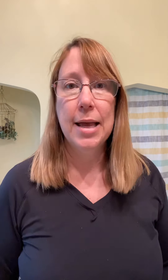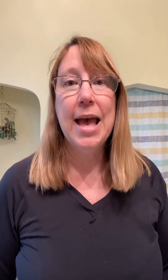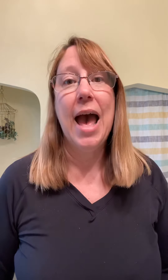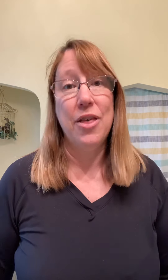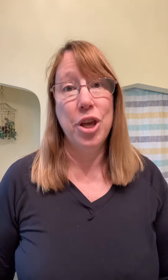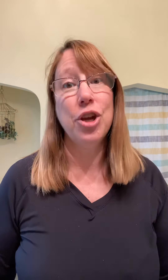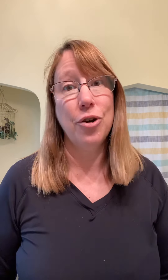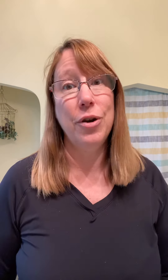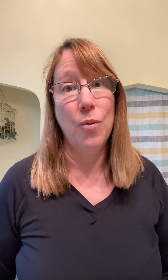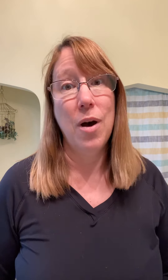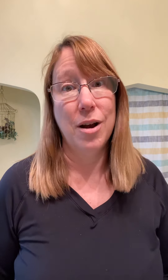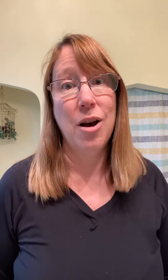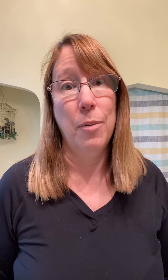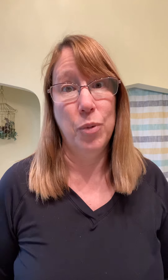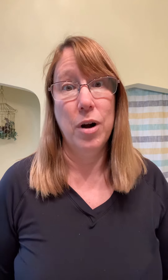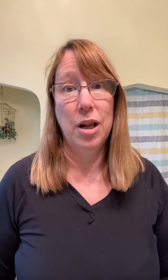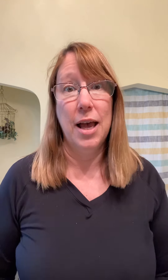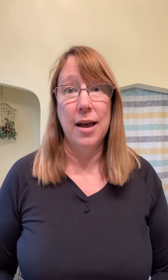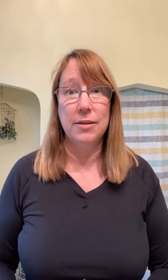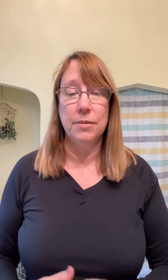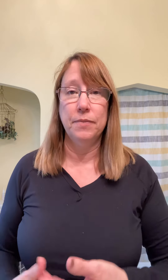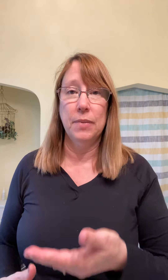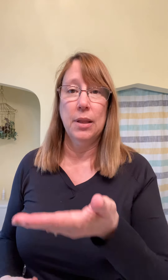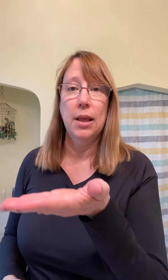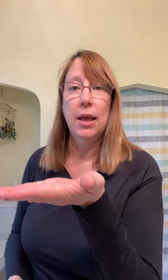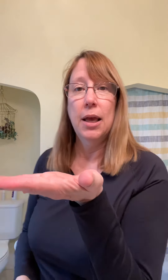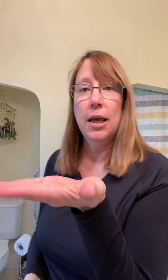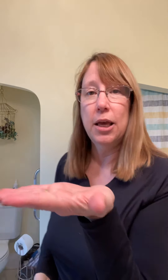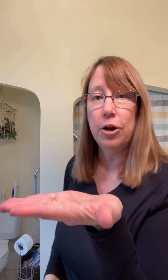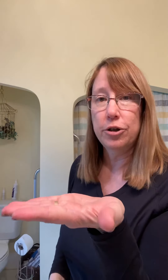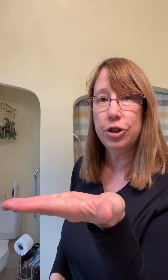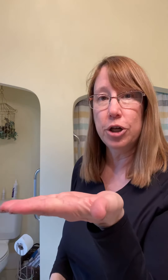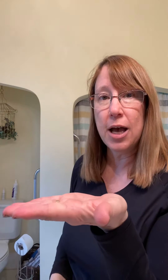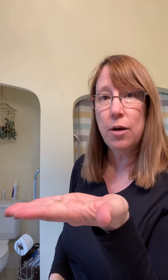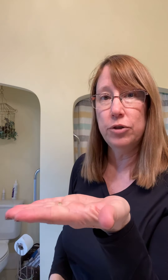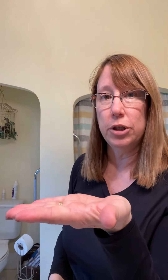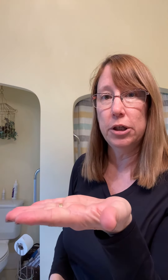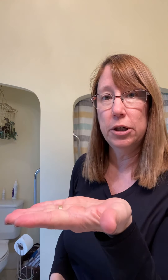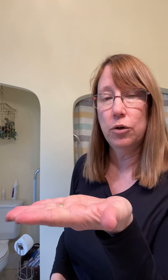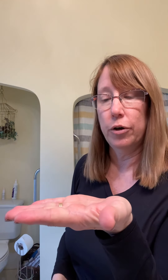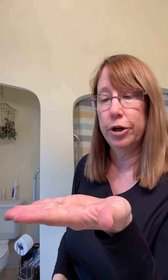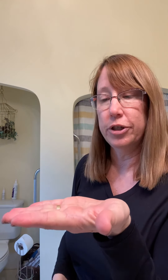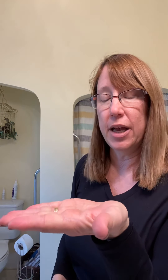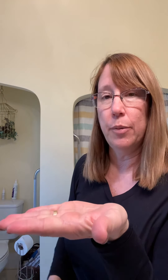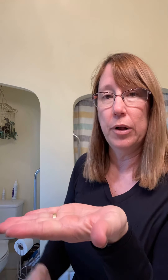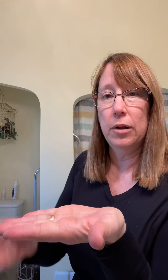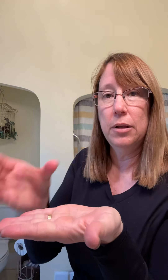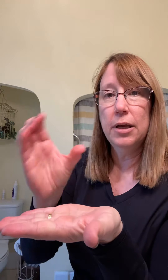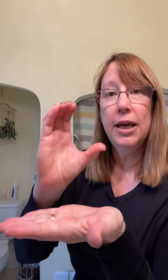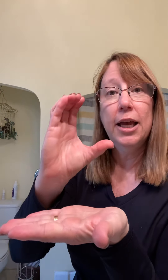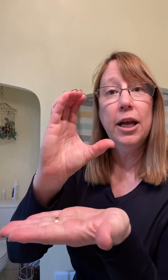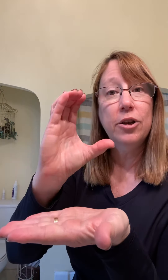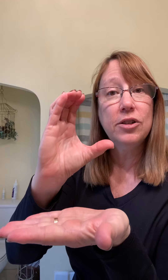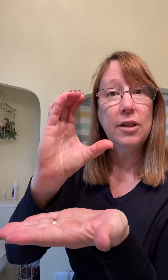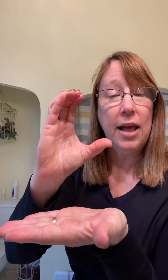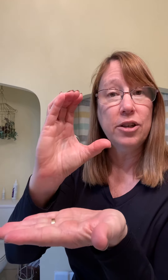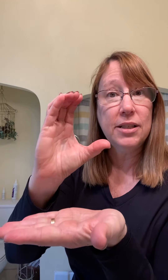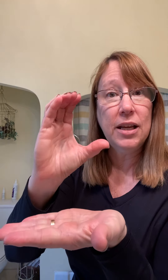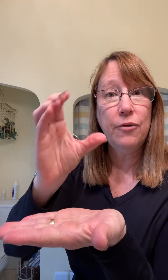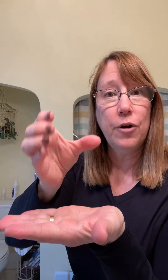I think you're going to want a cup or a glass. Here's your counter or your table. Here's the letter C for